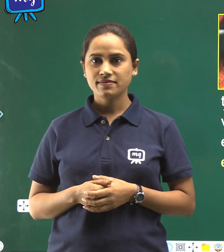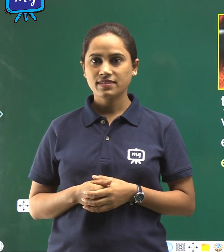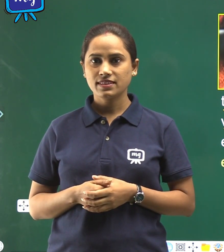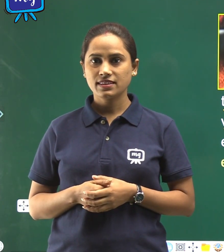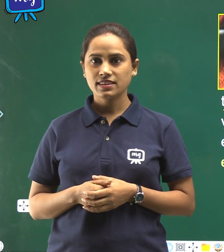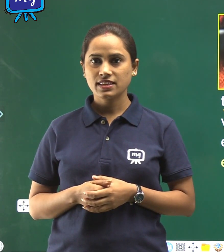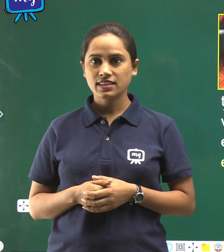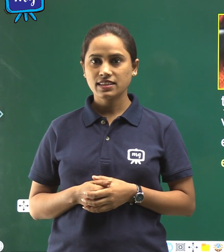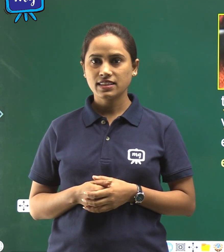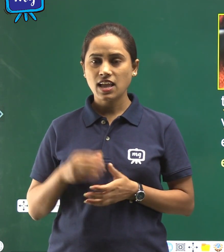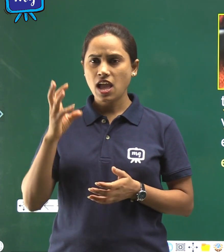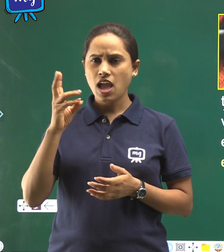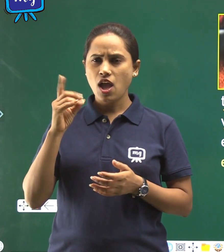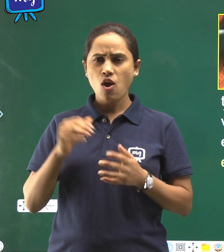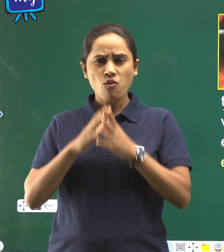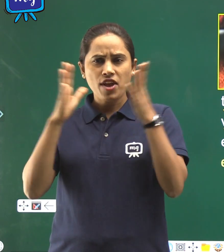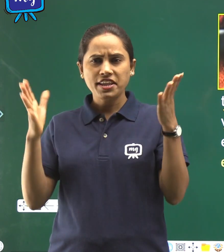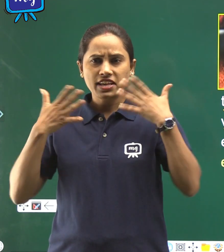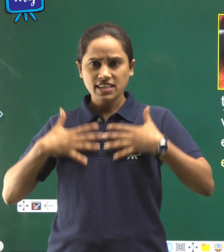various health hazards,